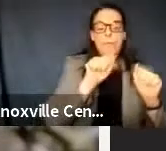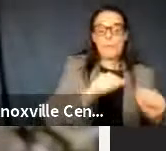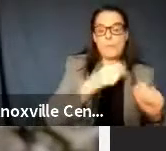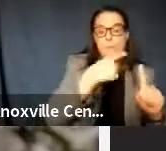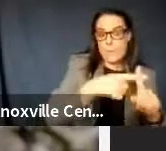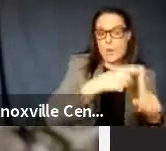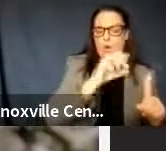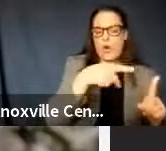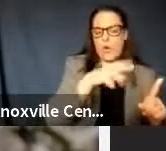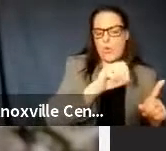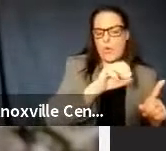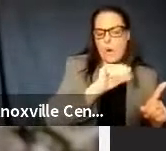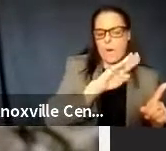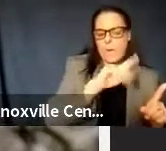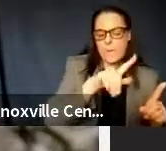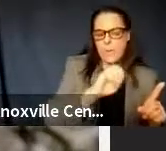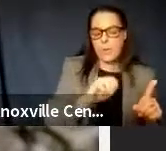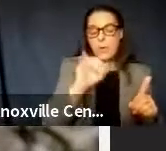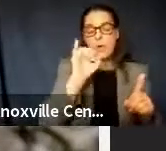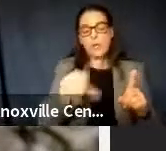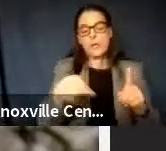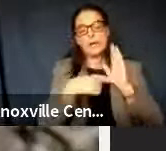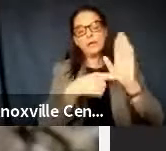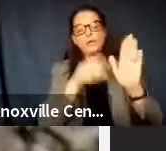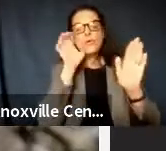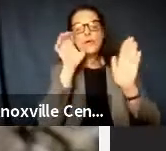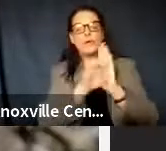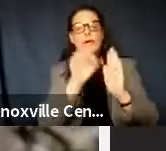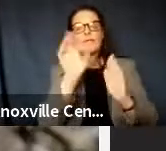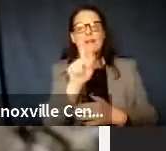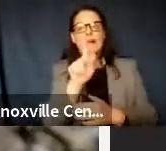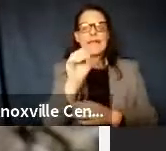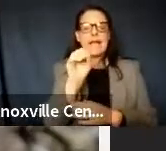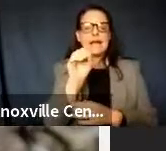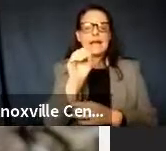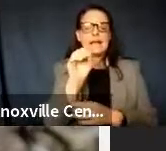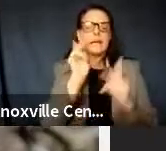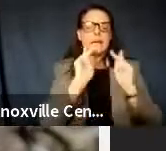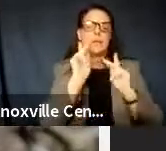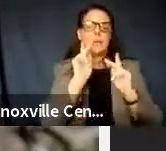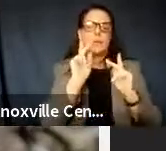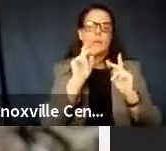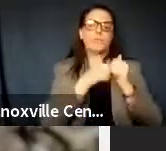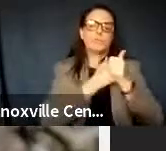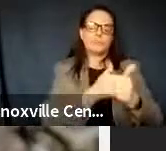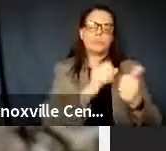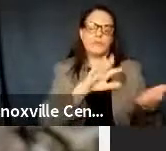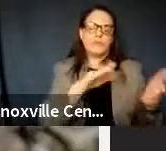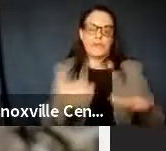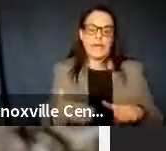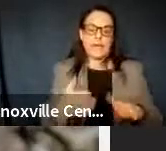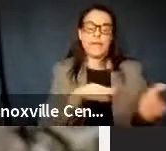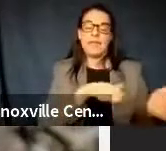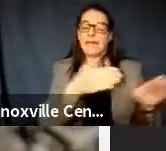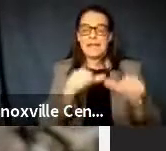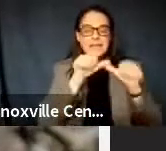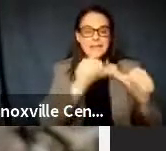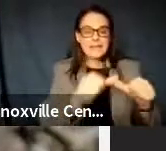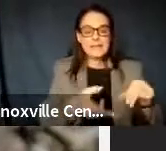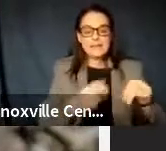use a graph that shows the reported deaths of Knox County residents by date of death. Deaths have continued to increase in our